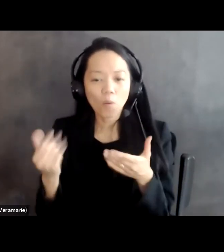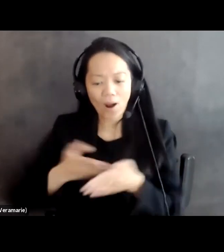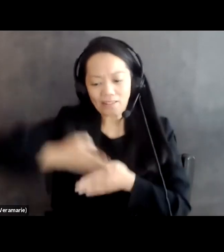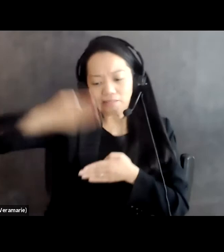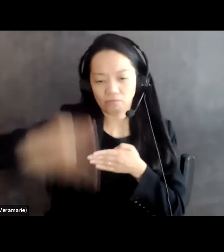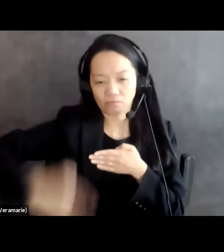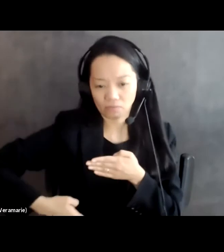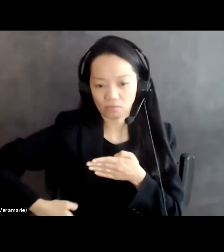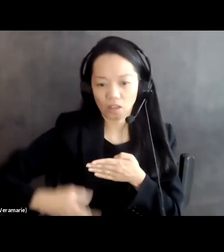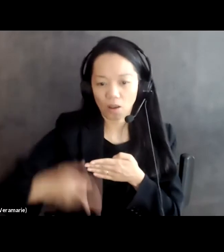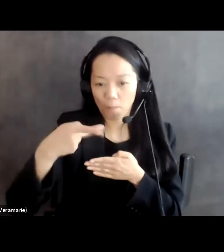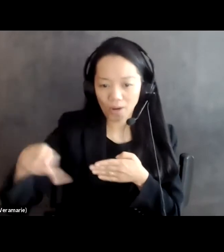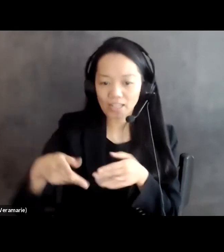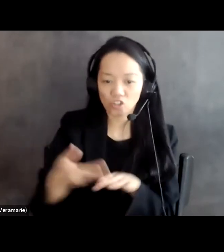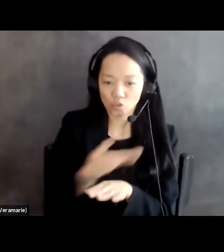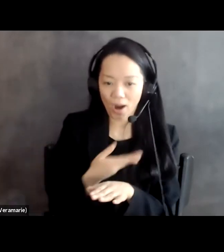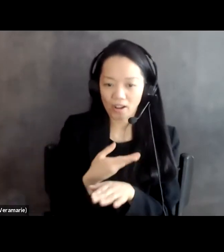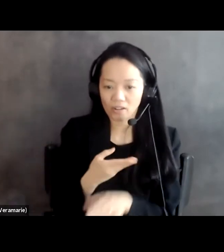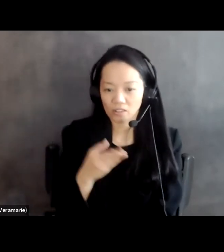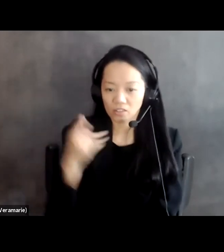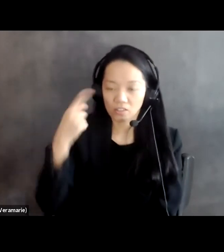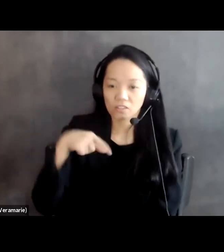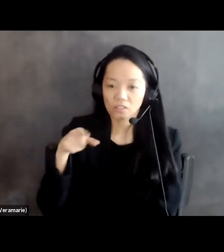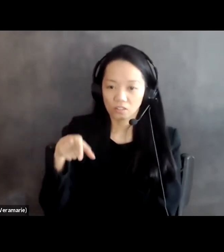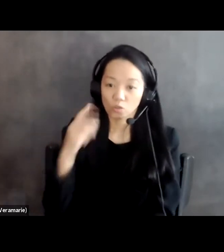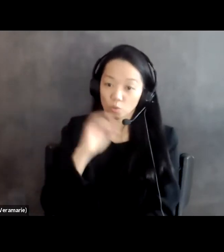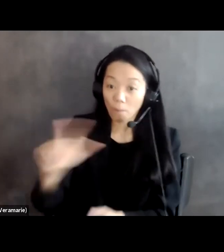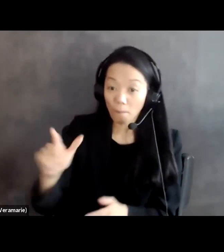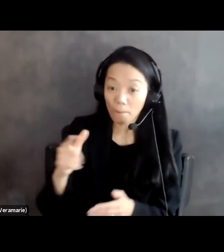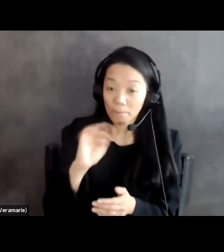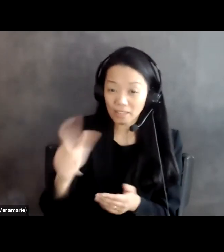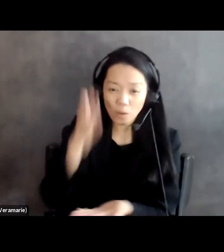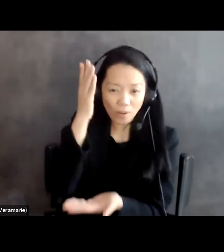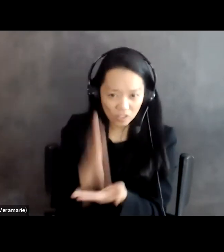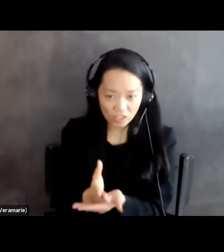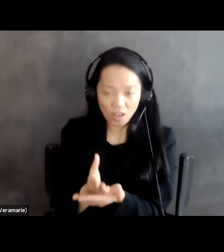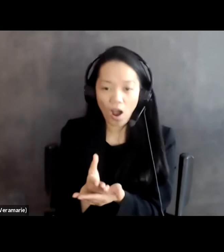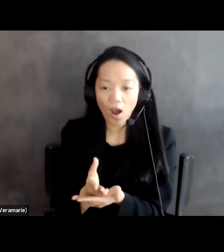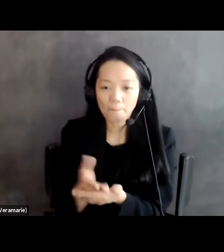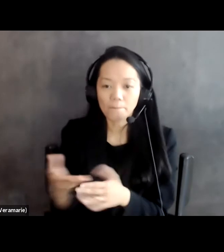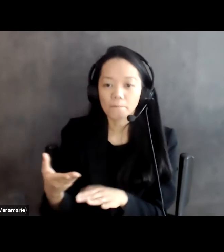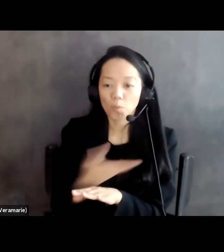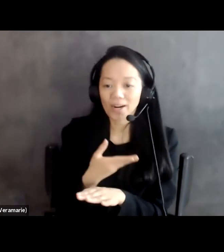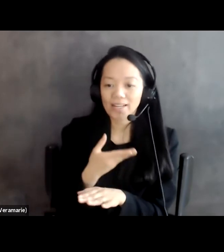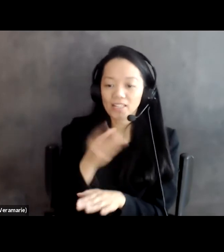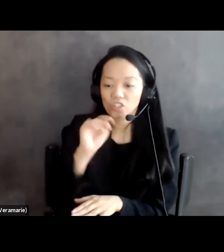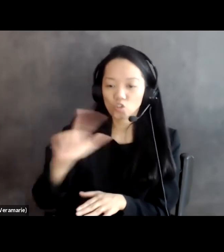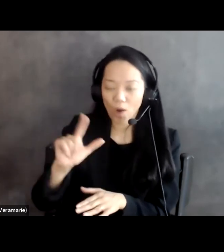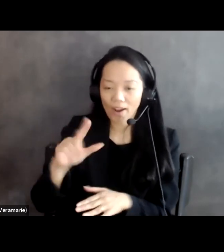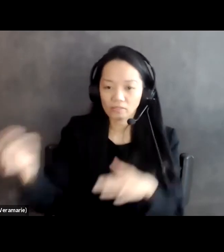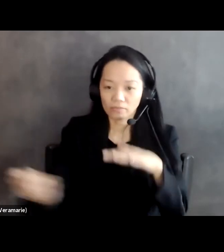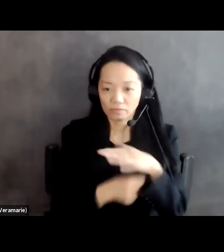wealth-based pretrial incarceration, and we did it through this bill. So one of the things that gets talked